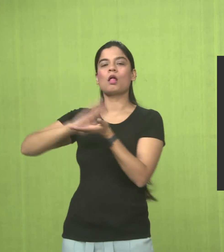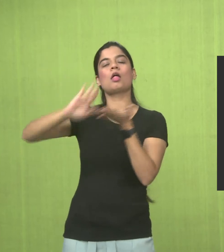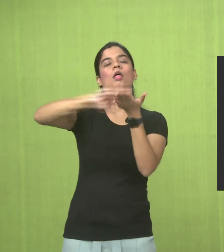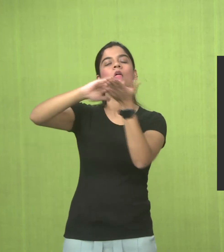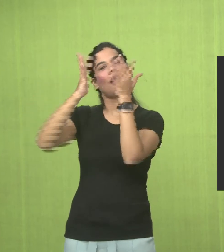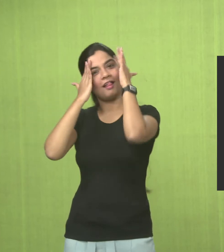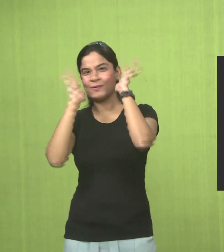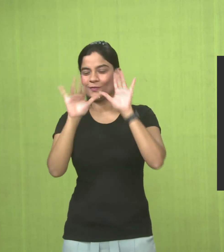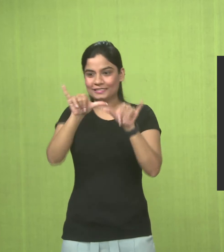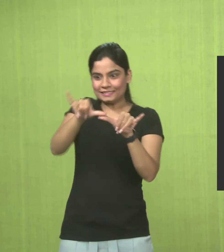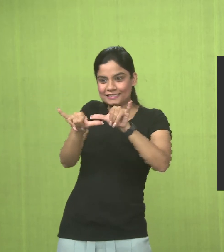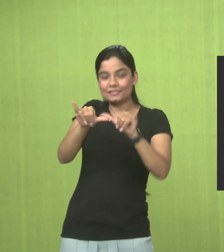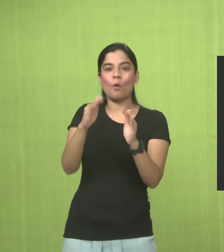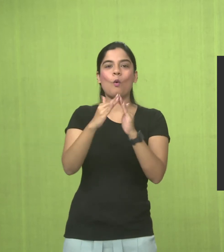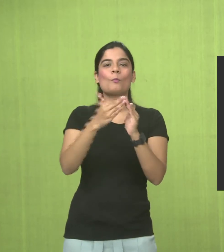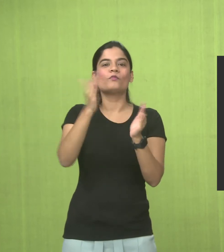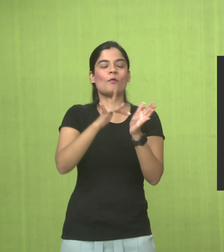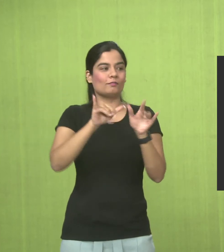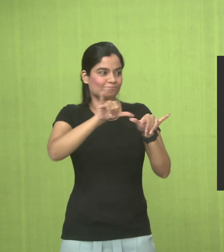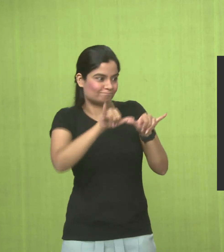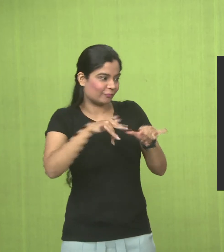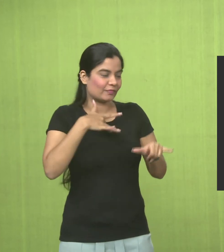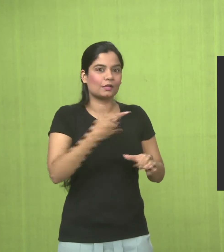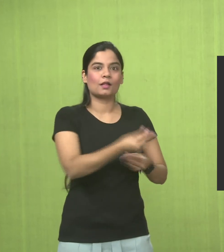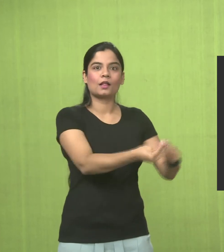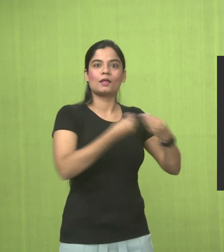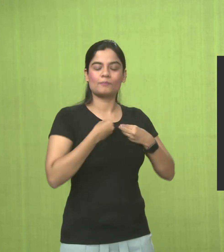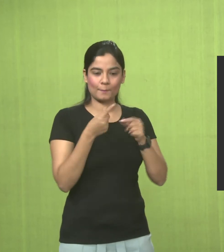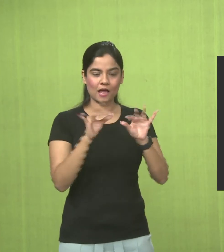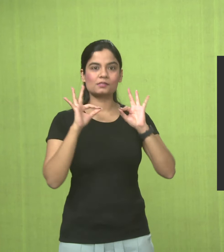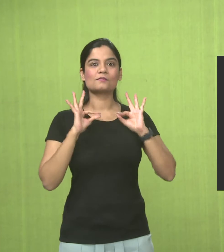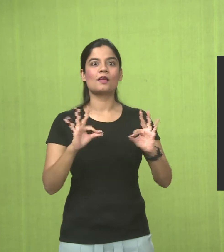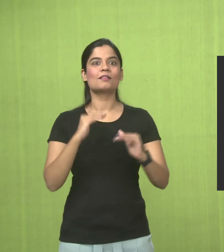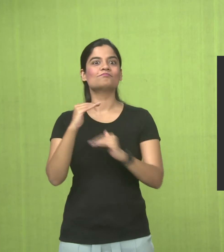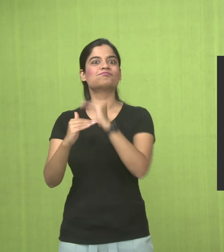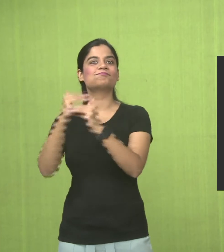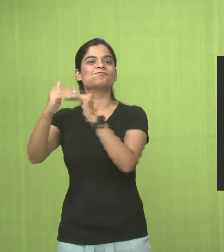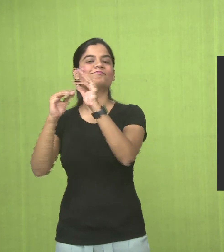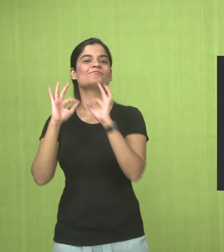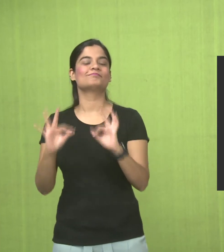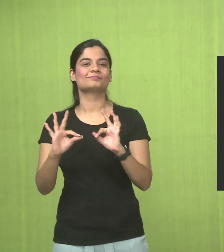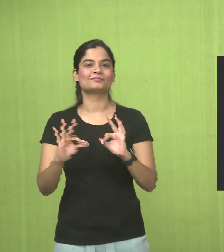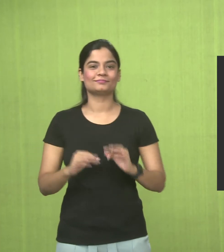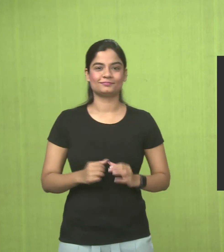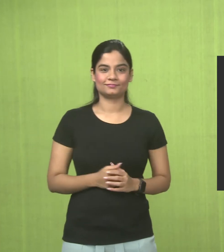Everyone does that. So we learn managerial skills. We learn how to optimally use our resources as